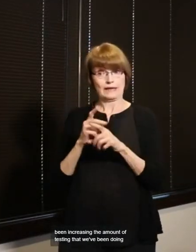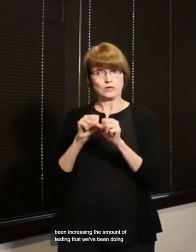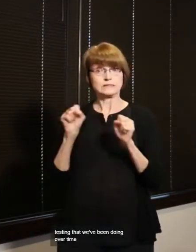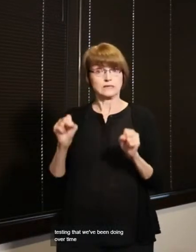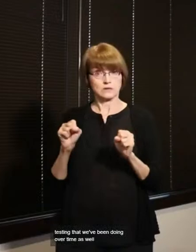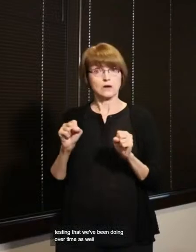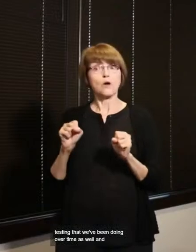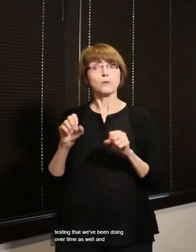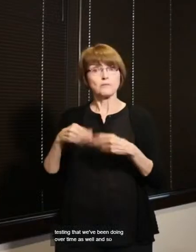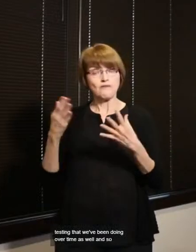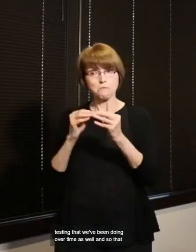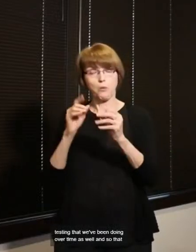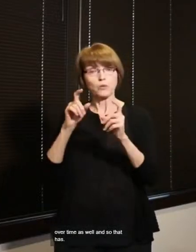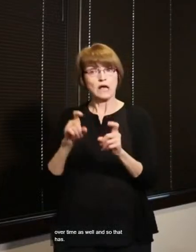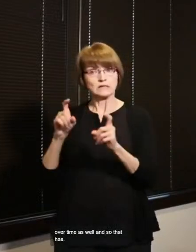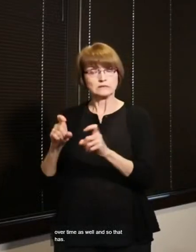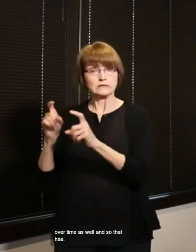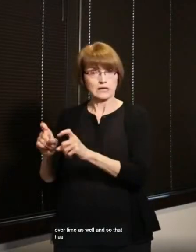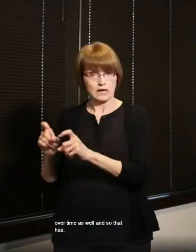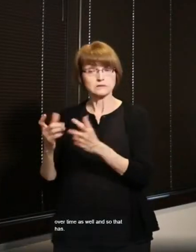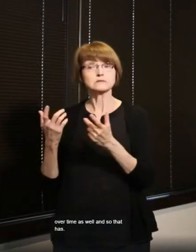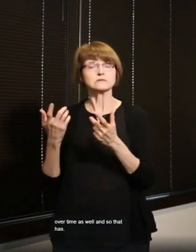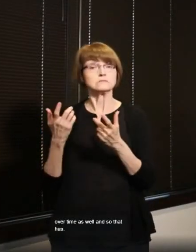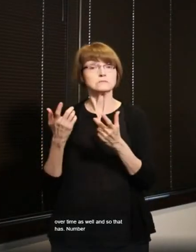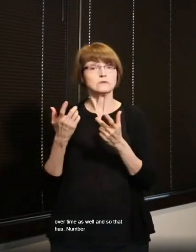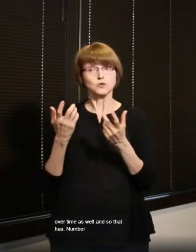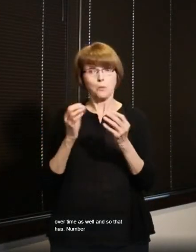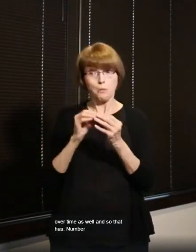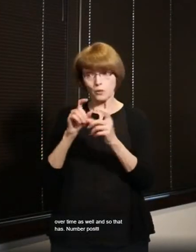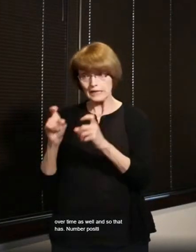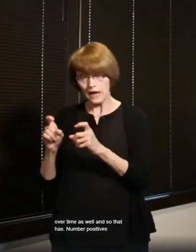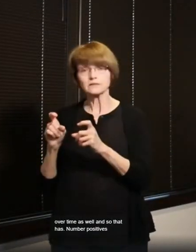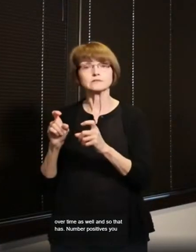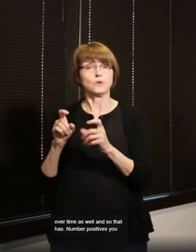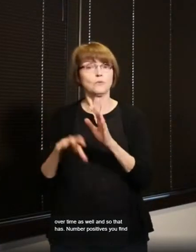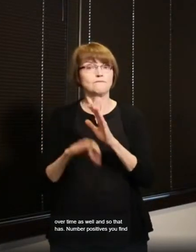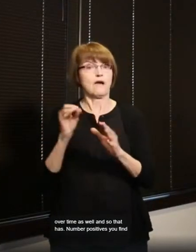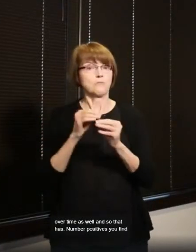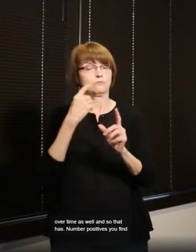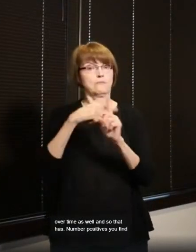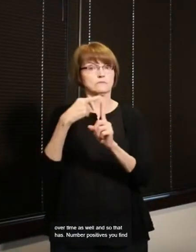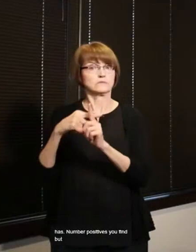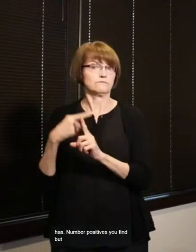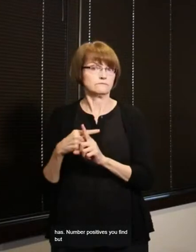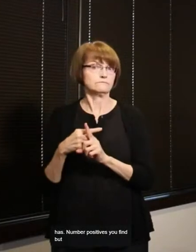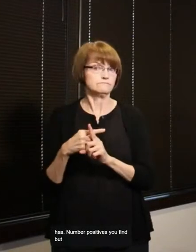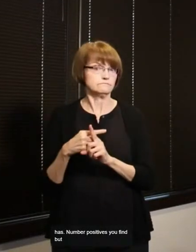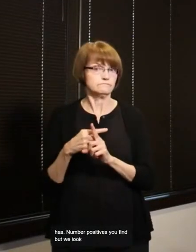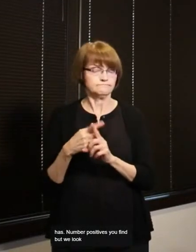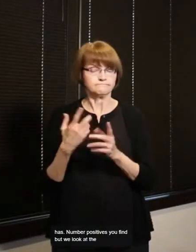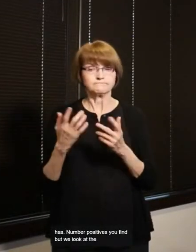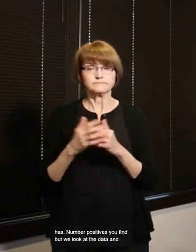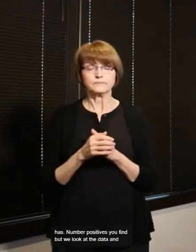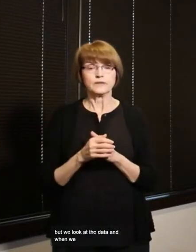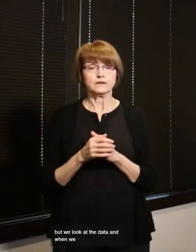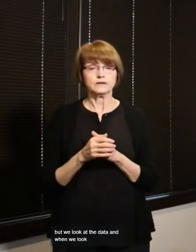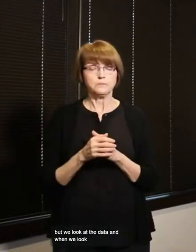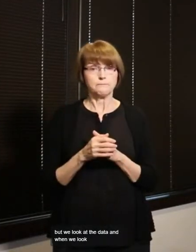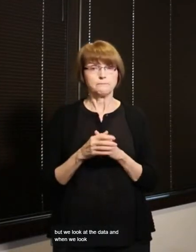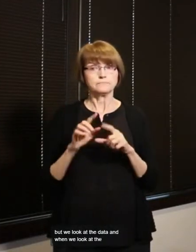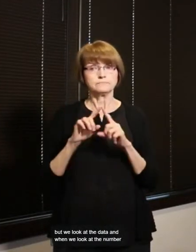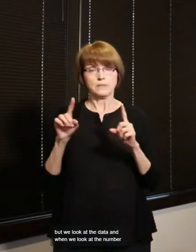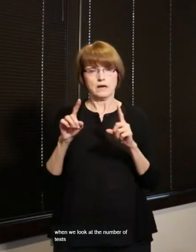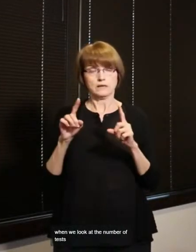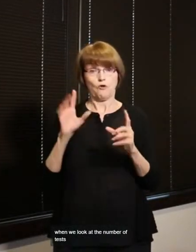as well. And so that has increased the number of positives that you find. But when we look at the data and when we look at the number